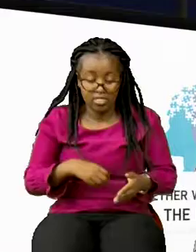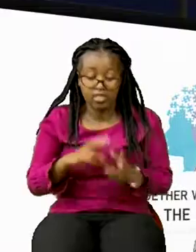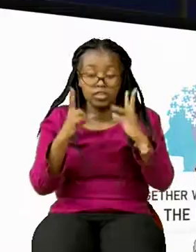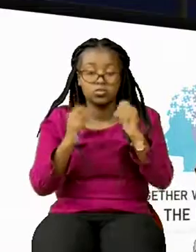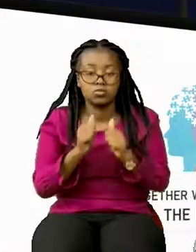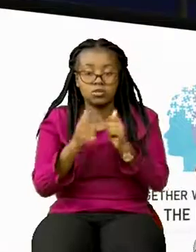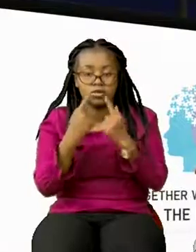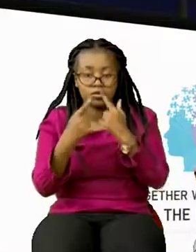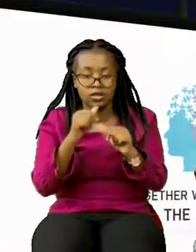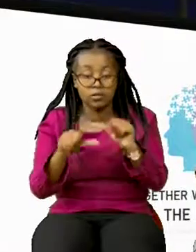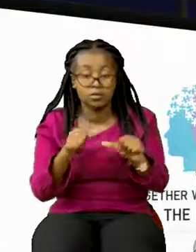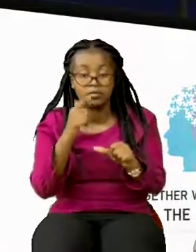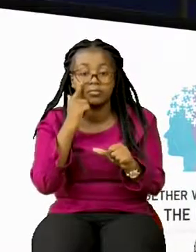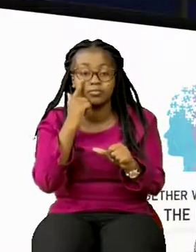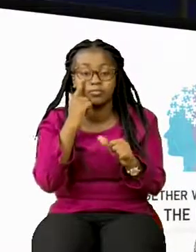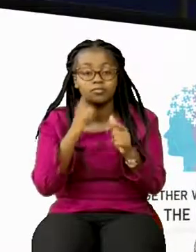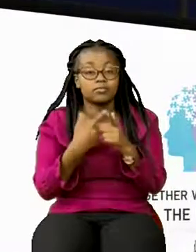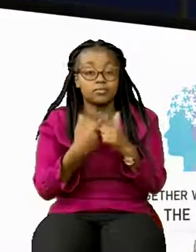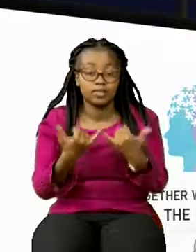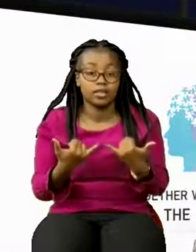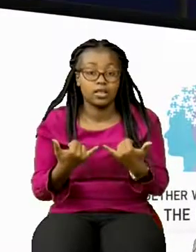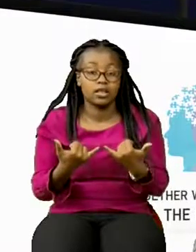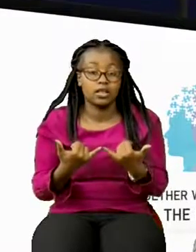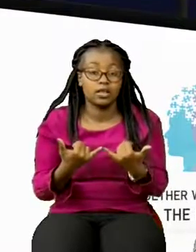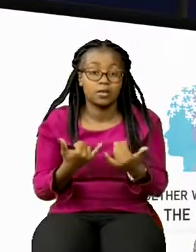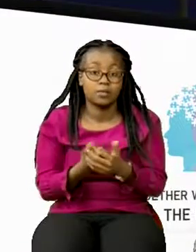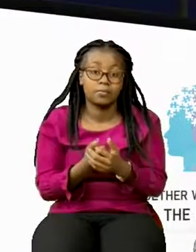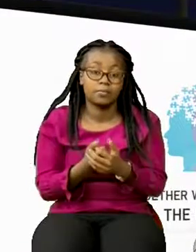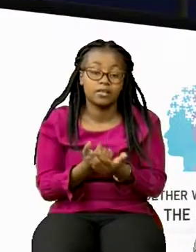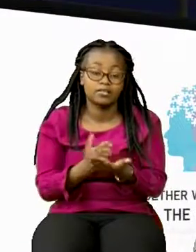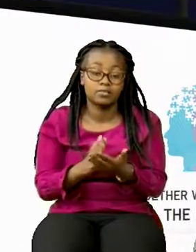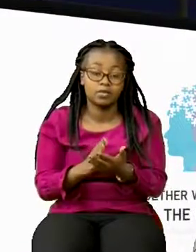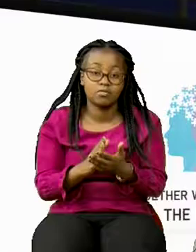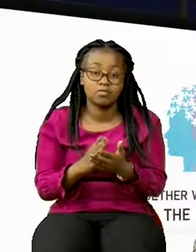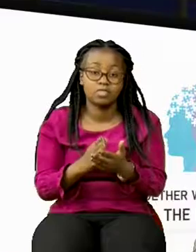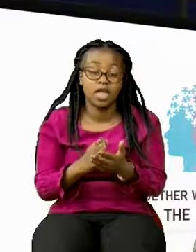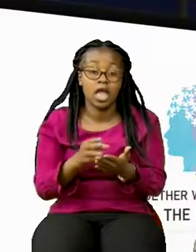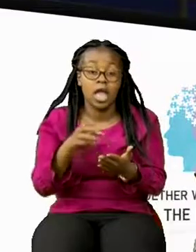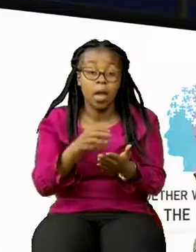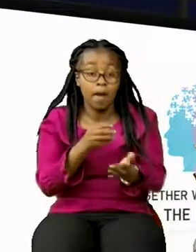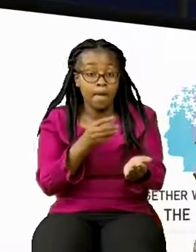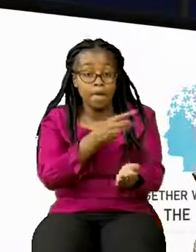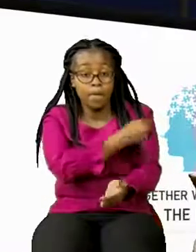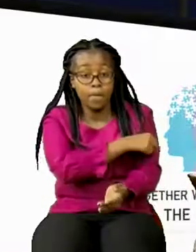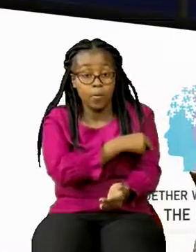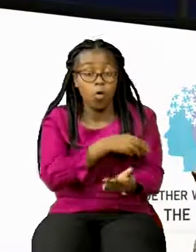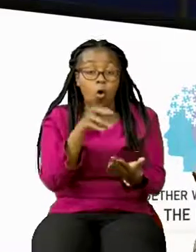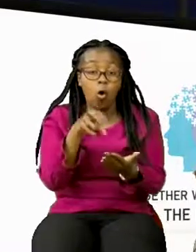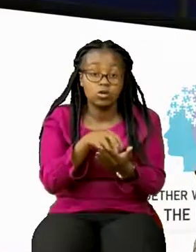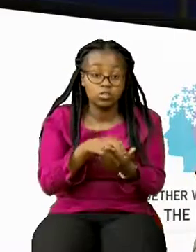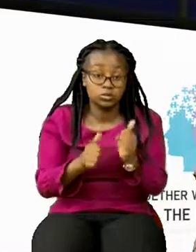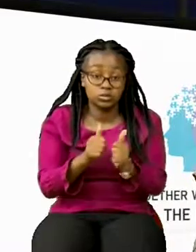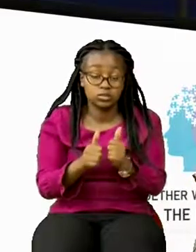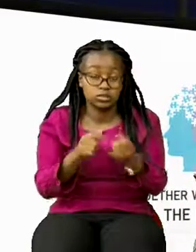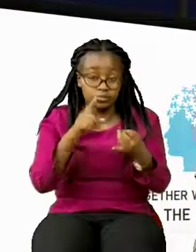talking about. So we will go into some of the medical conditions that are more complex now. So